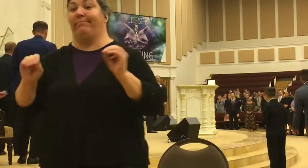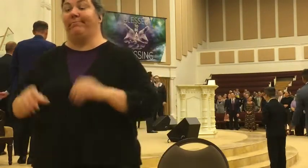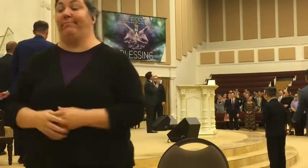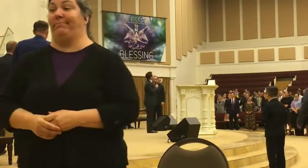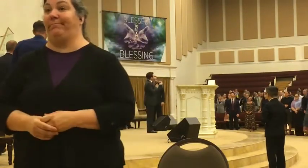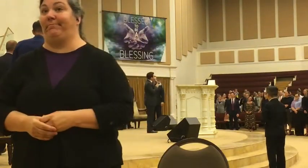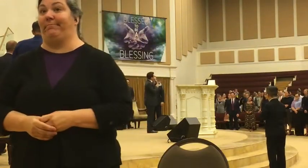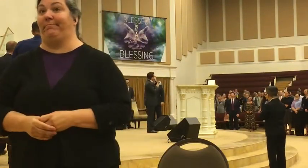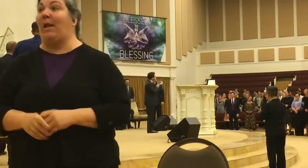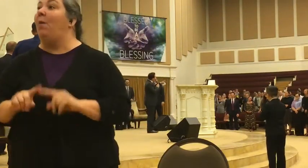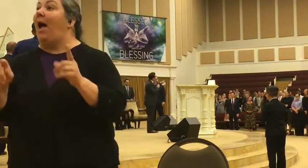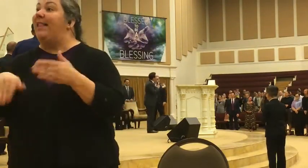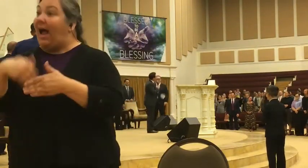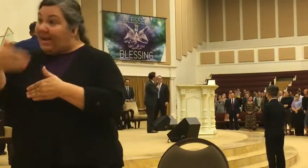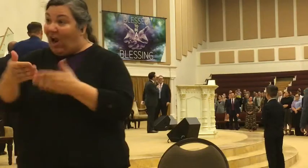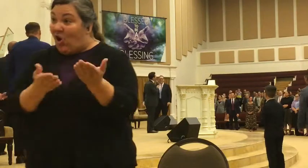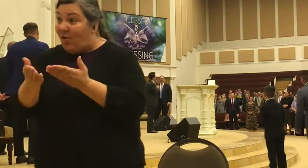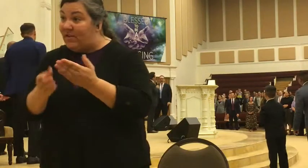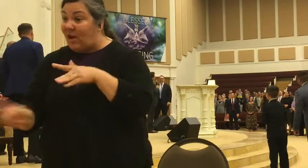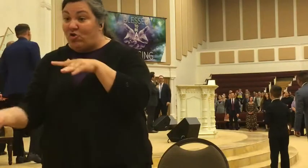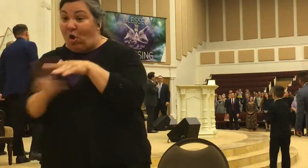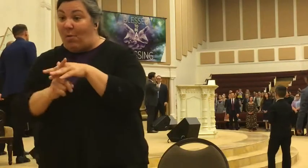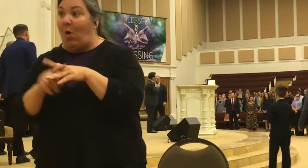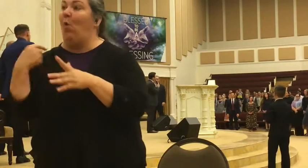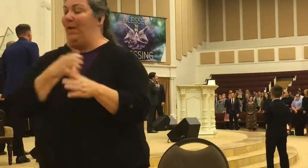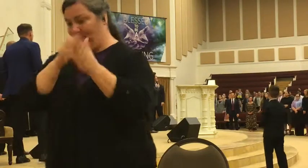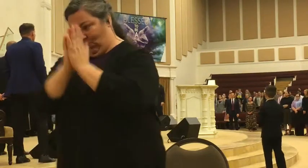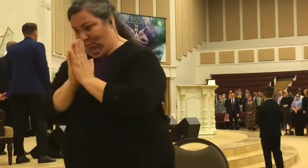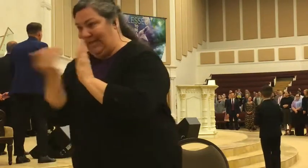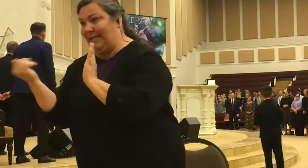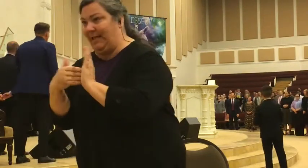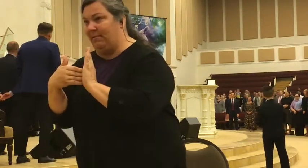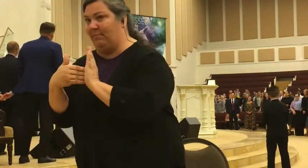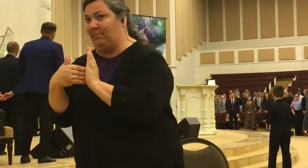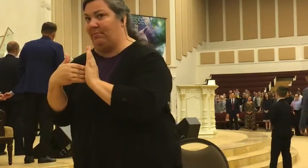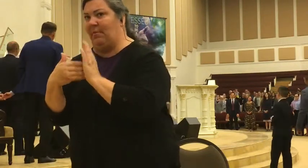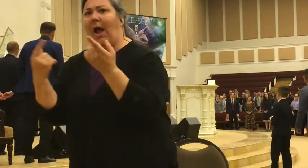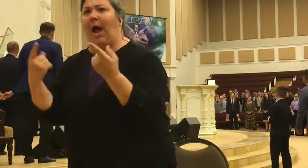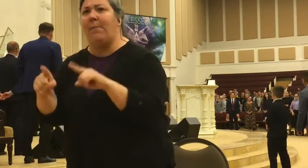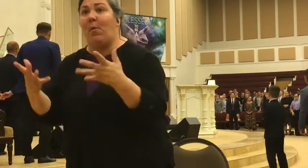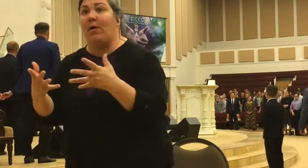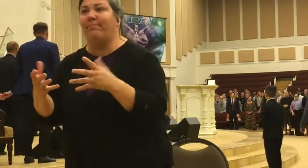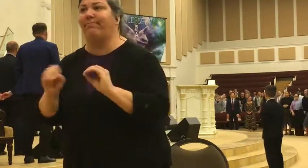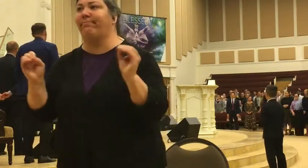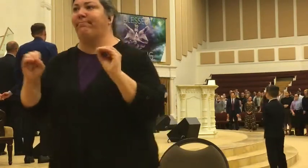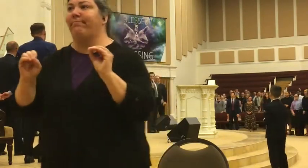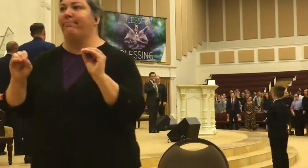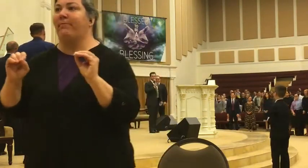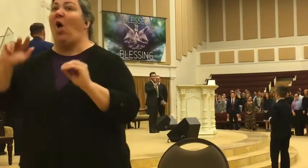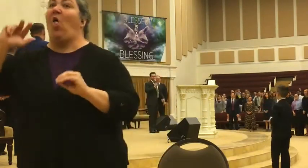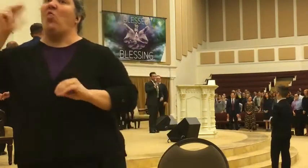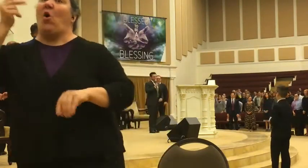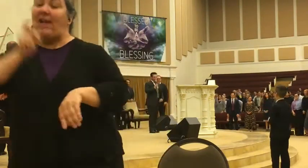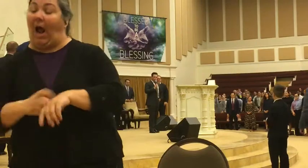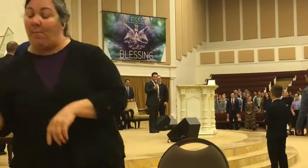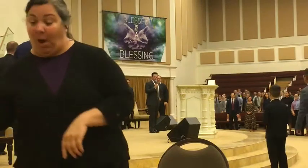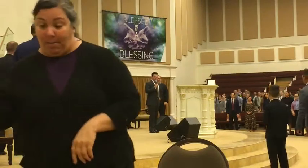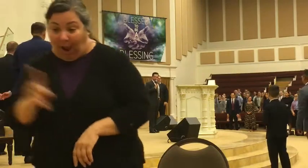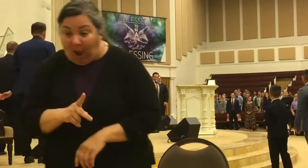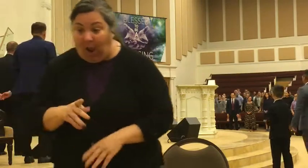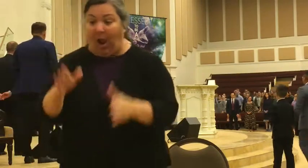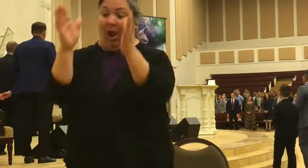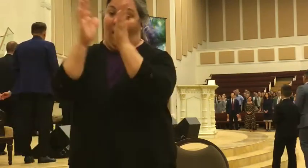But he came back the next service and we prayed again. Nothing happened. He came back the next service and we